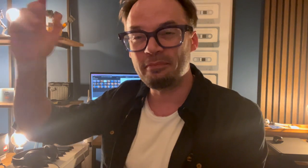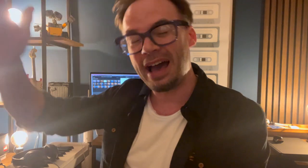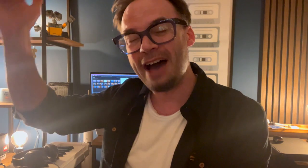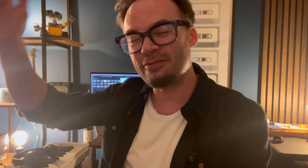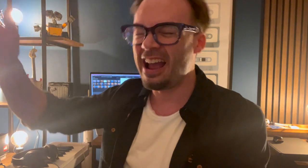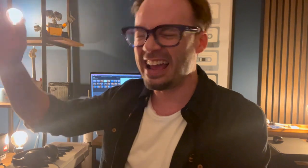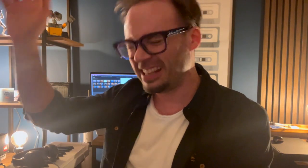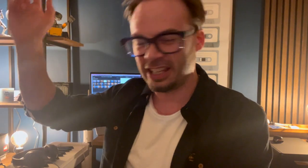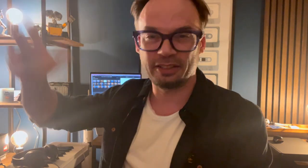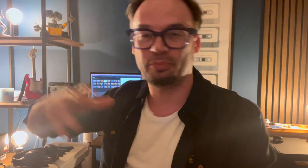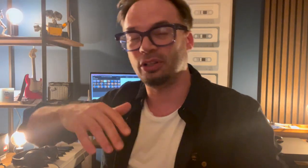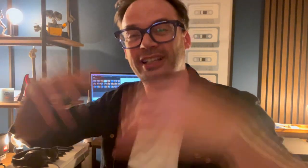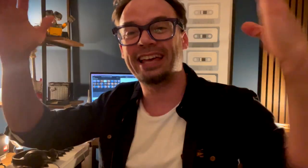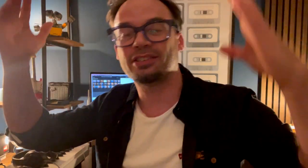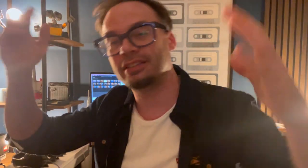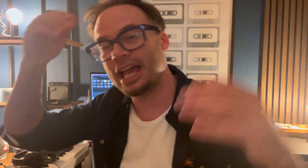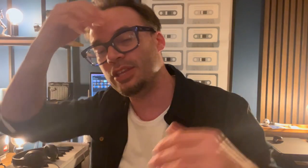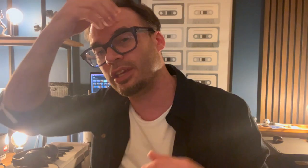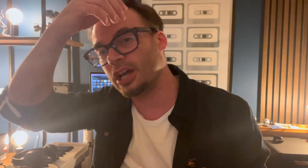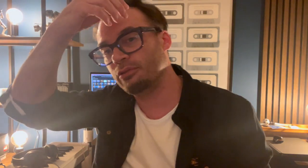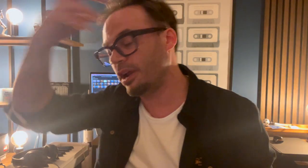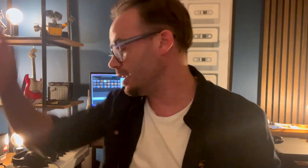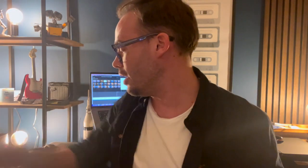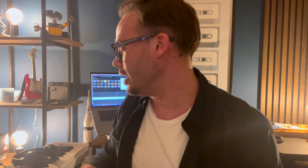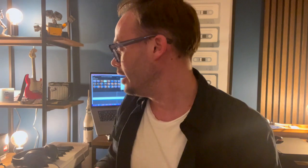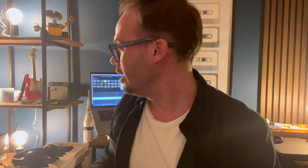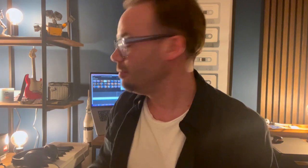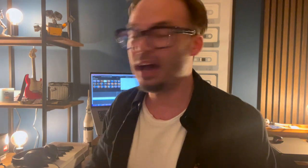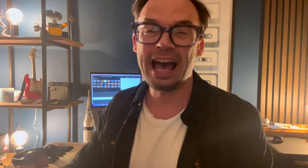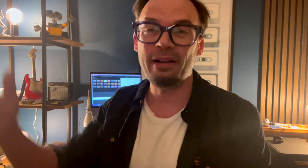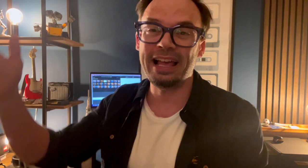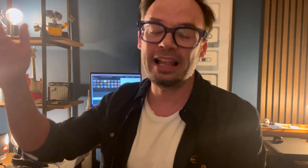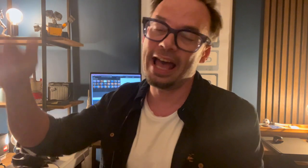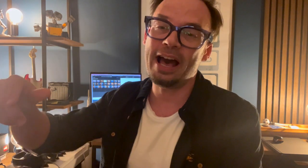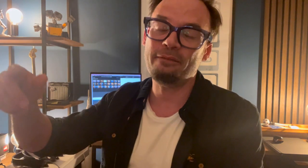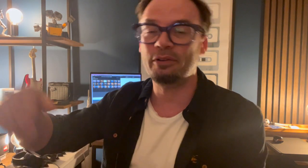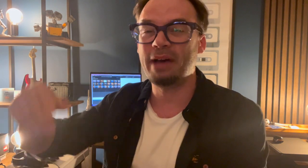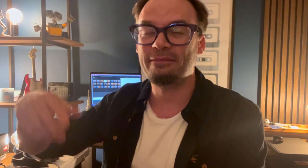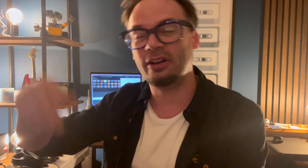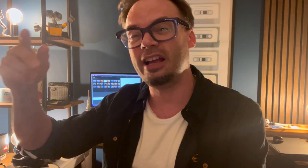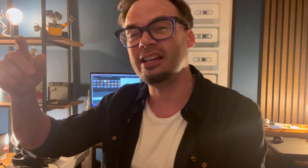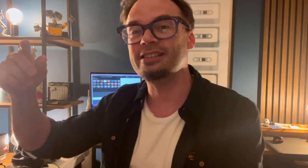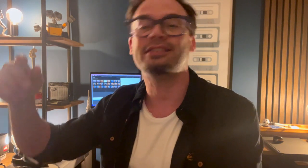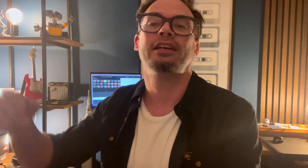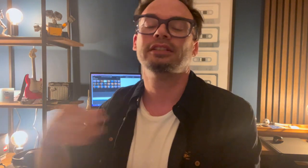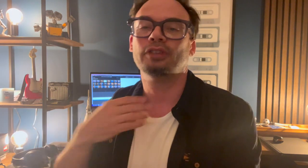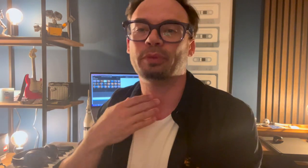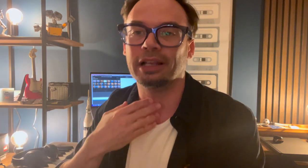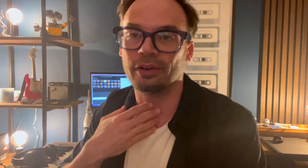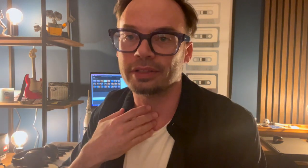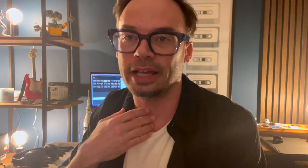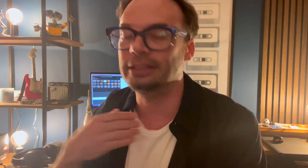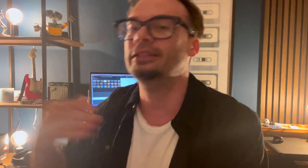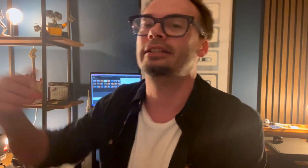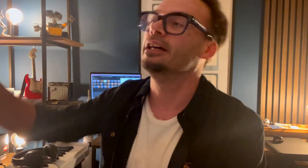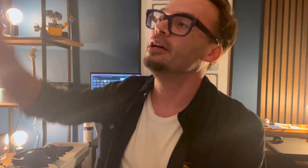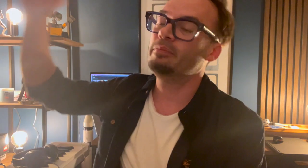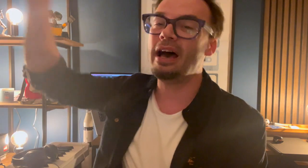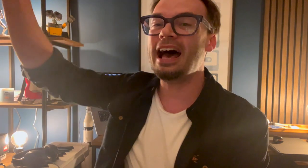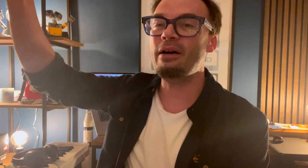my friends You can put layers on there You can go really high Buy a little help For my friends So it's been a long day Buy a